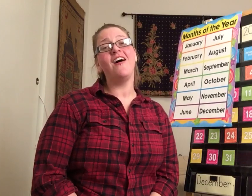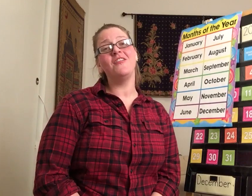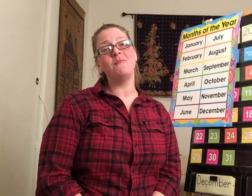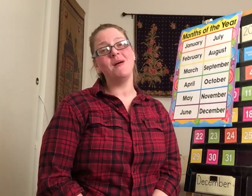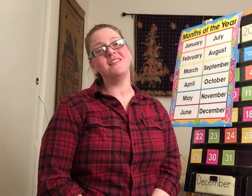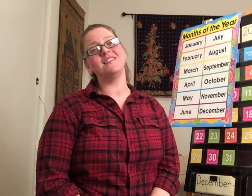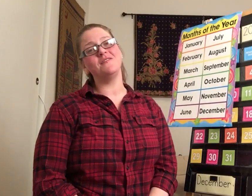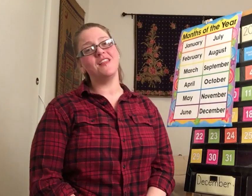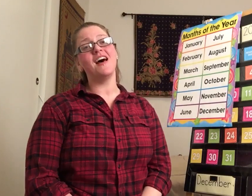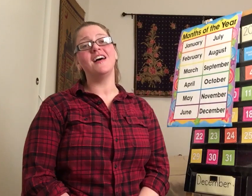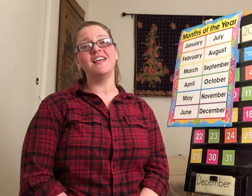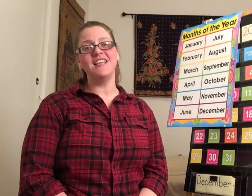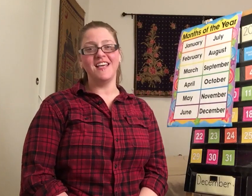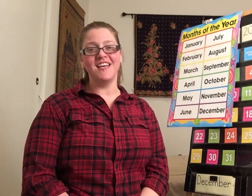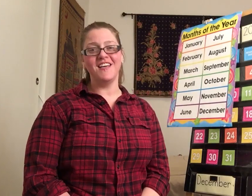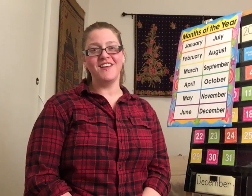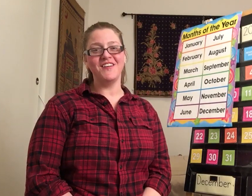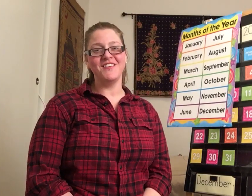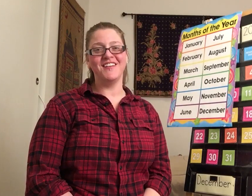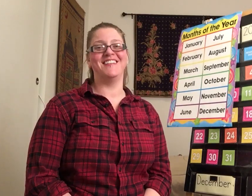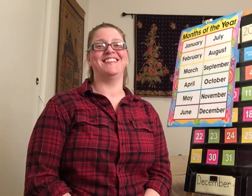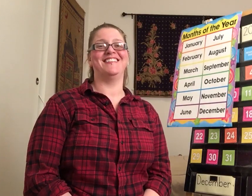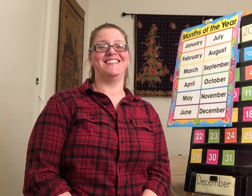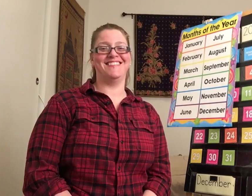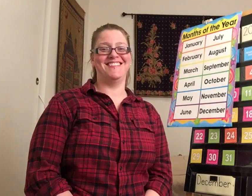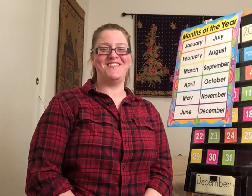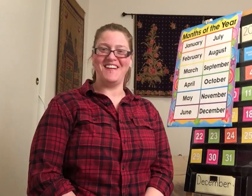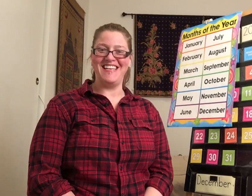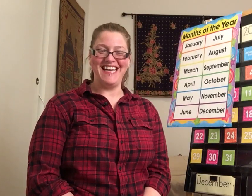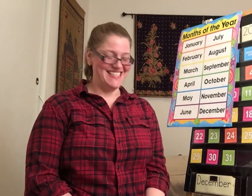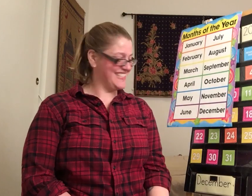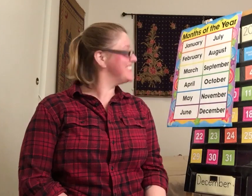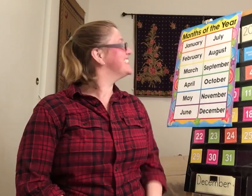the months of the year. Very nice.